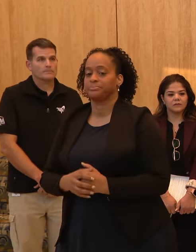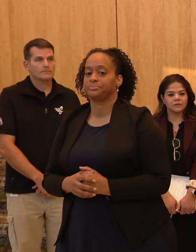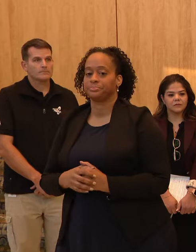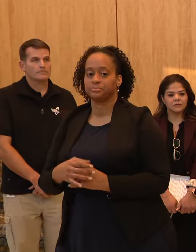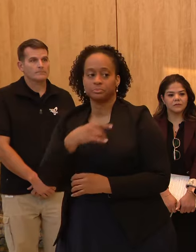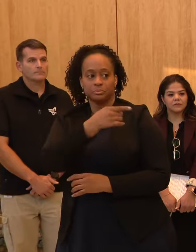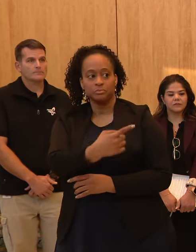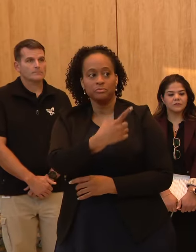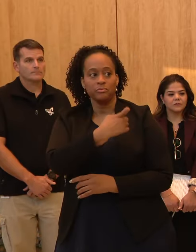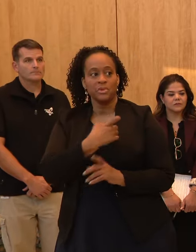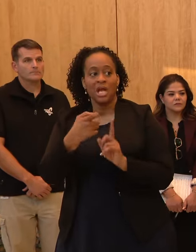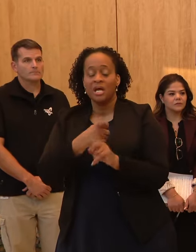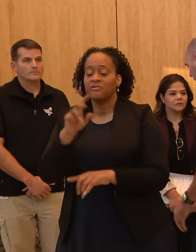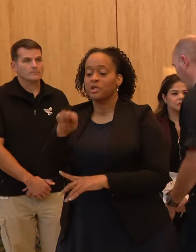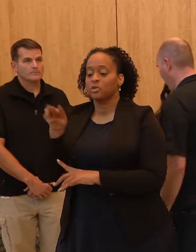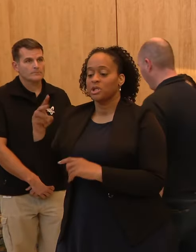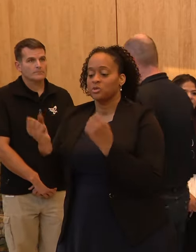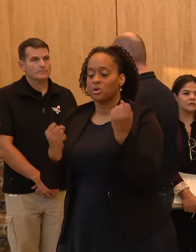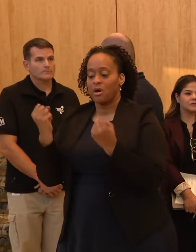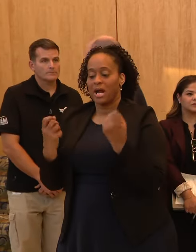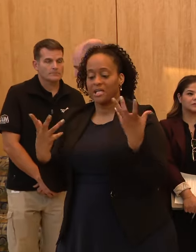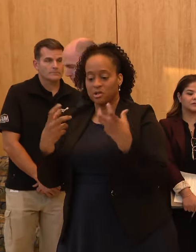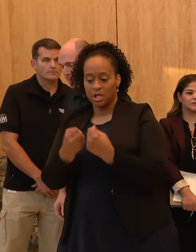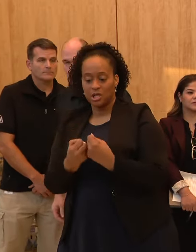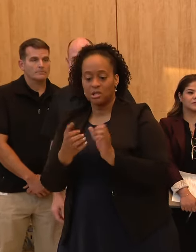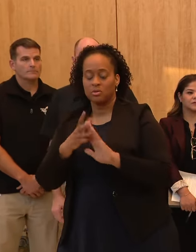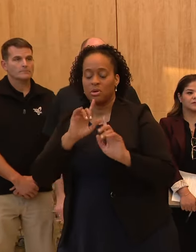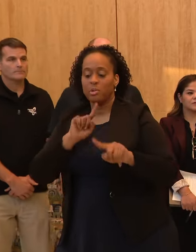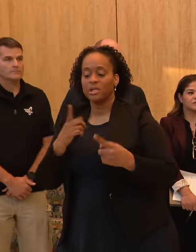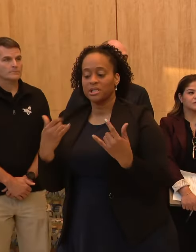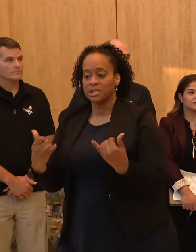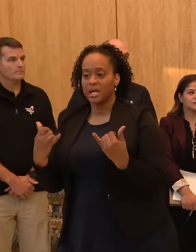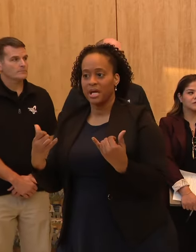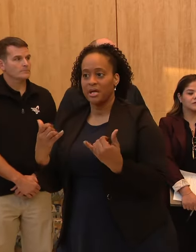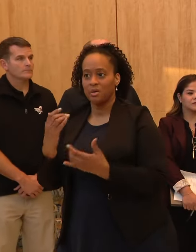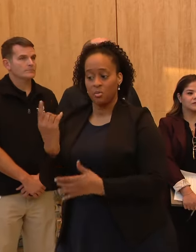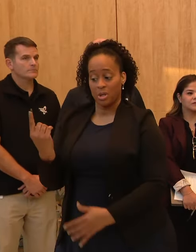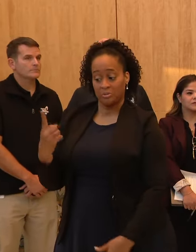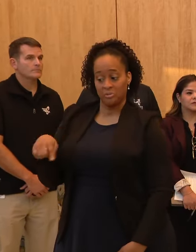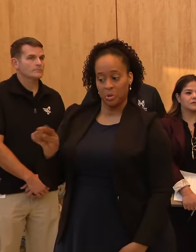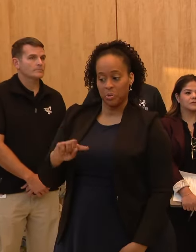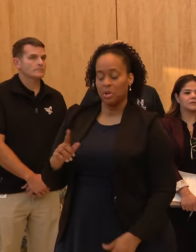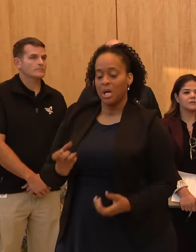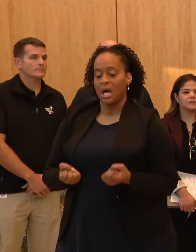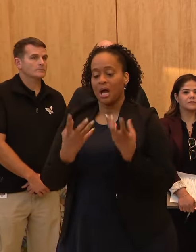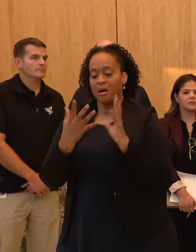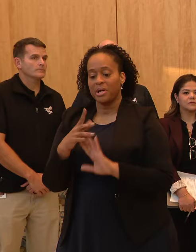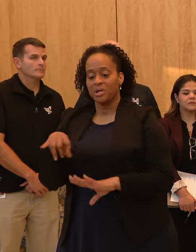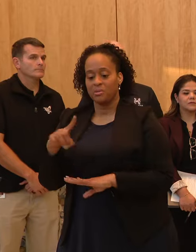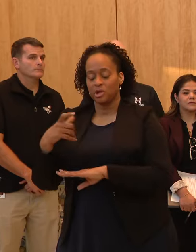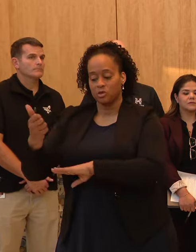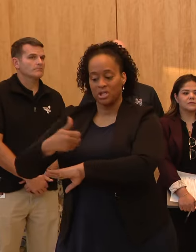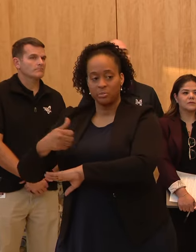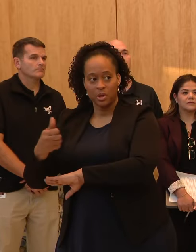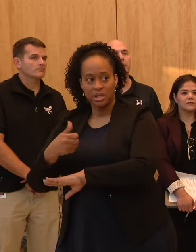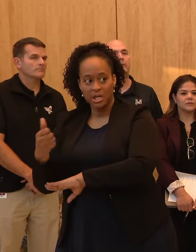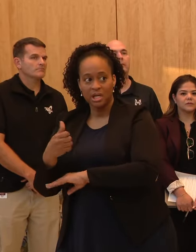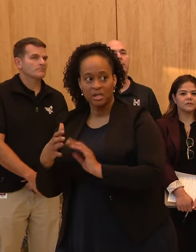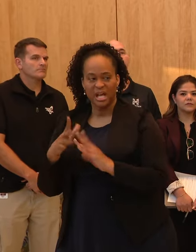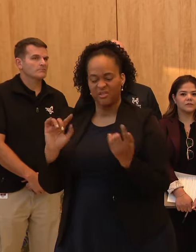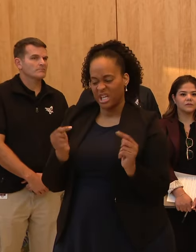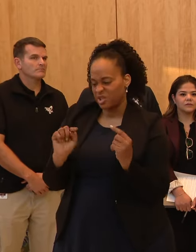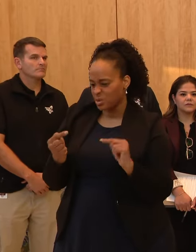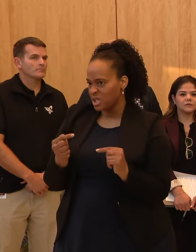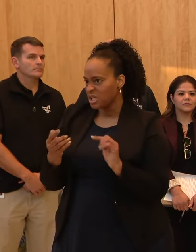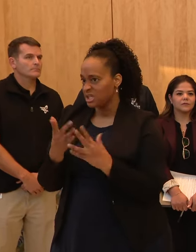those 22 car accidents that you said were reported today, Yes, sir. How many were transported, like what kind of injuries?